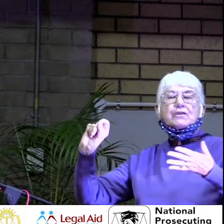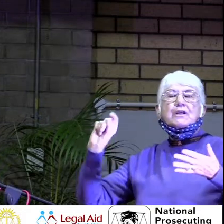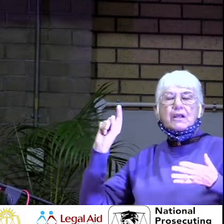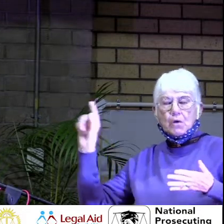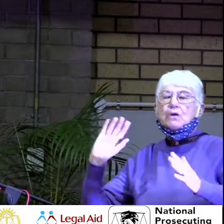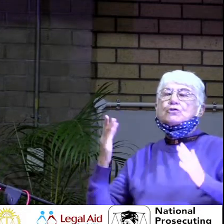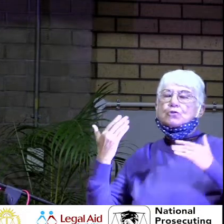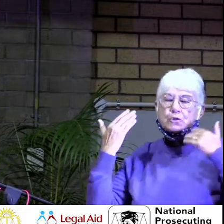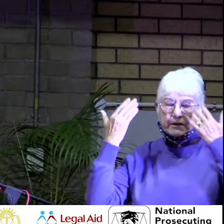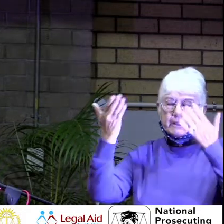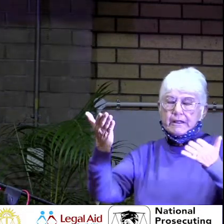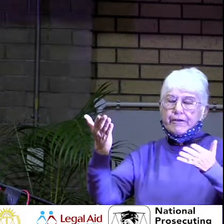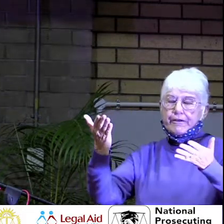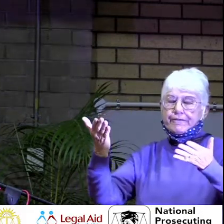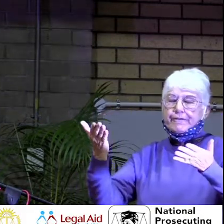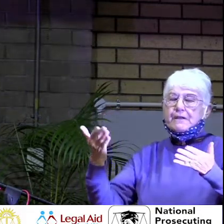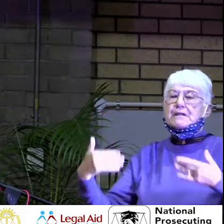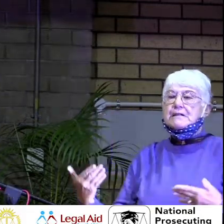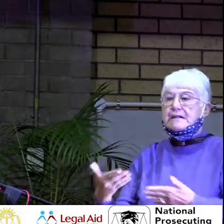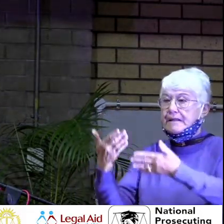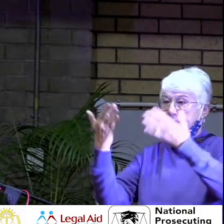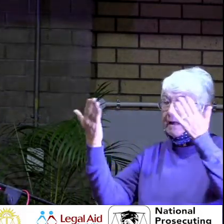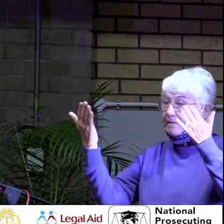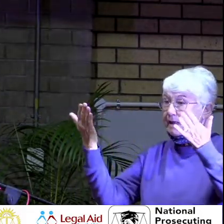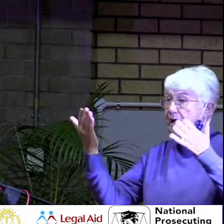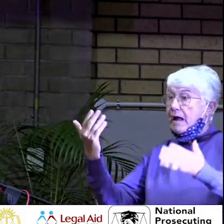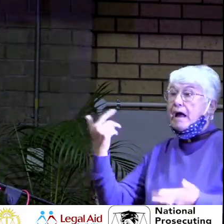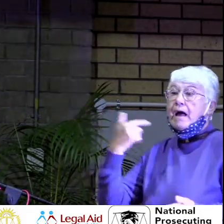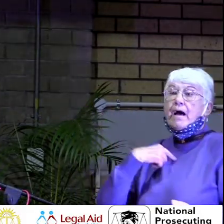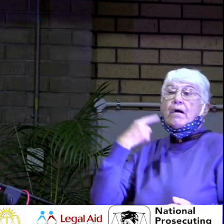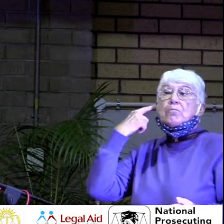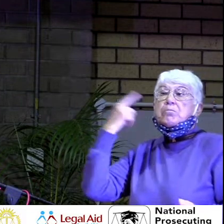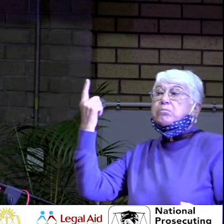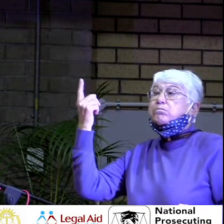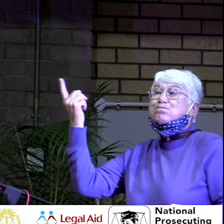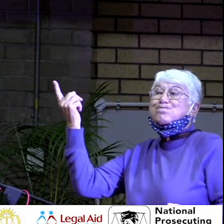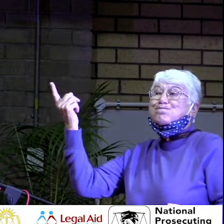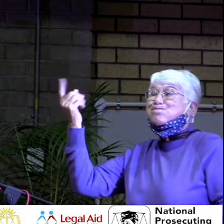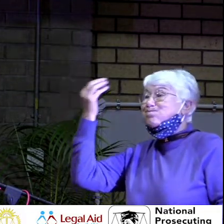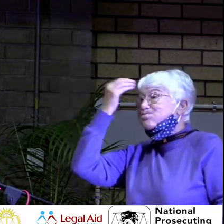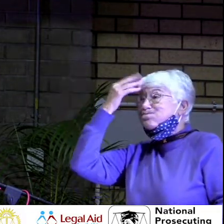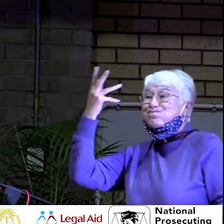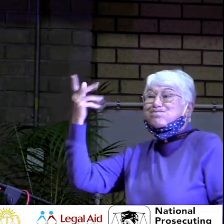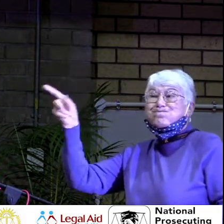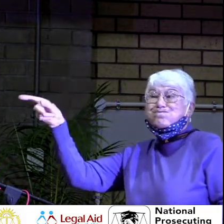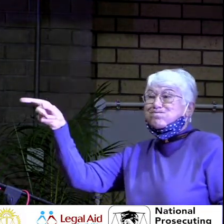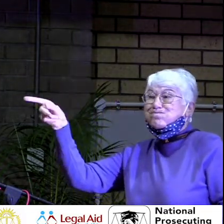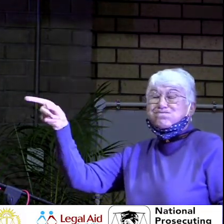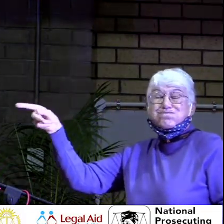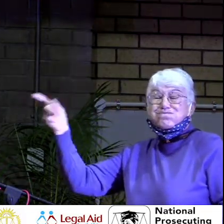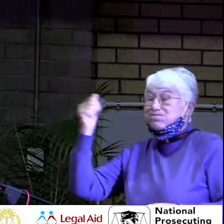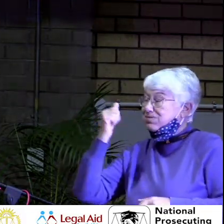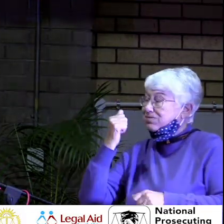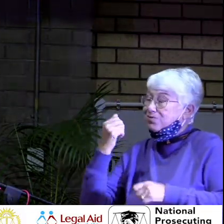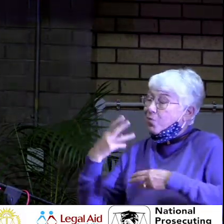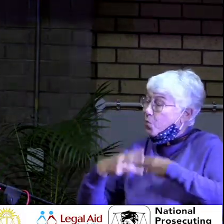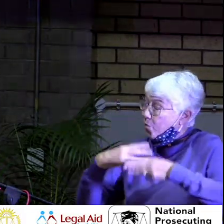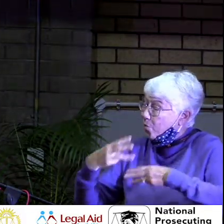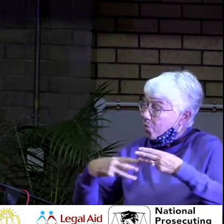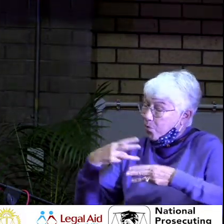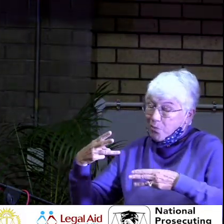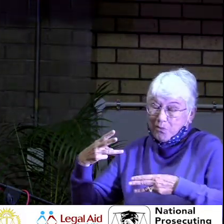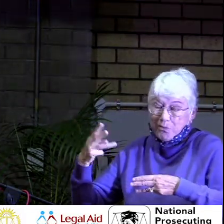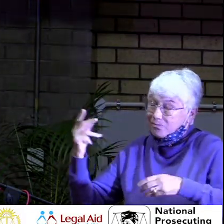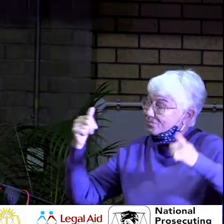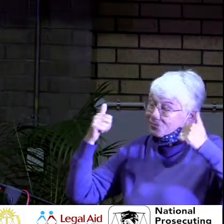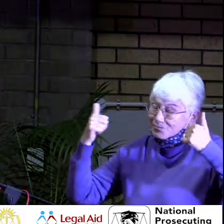members who are not doing what they're supposed to do, who disappoint the community, I want to know. It is